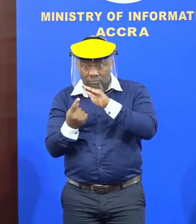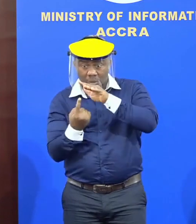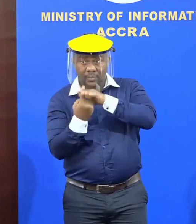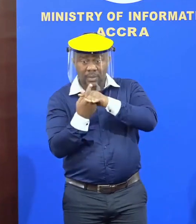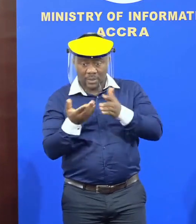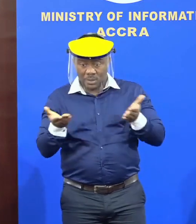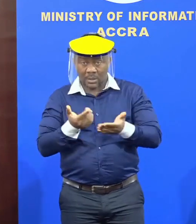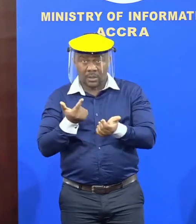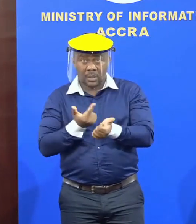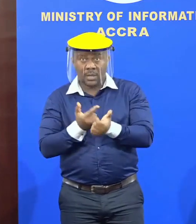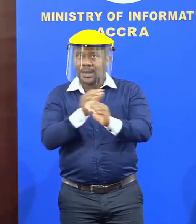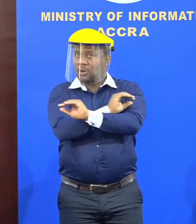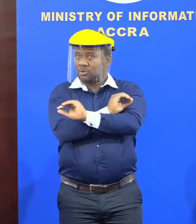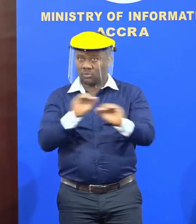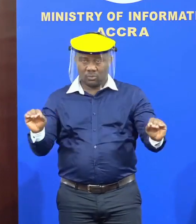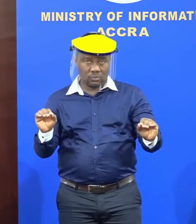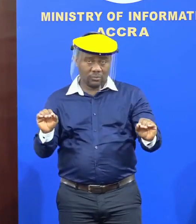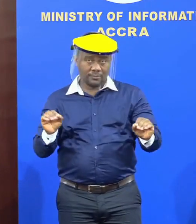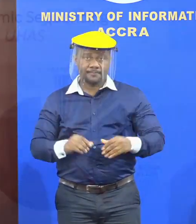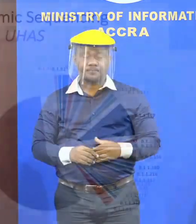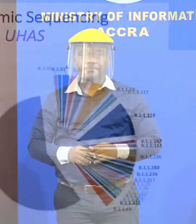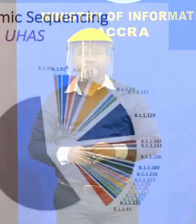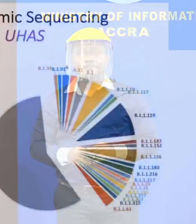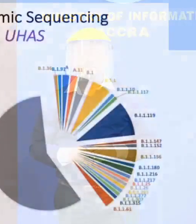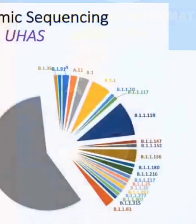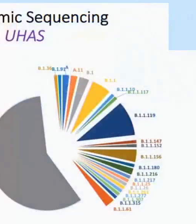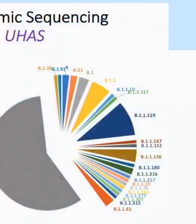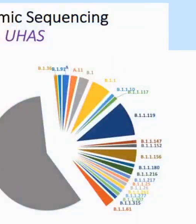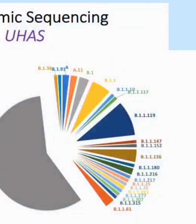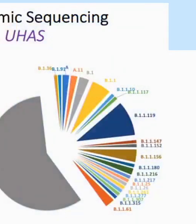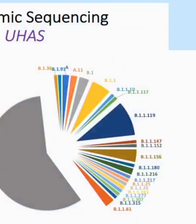that is what you have shown there in the chart.